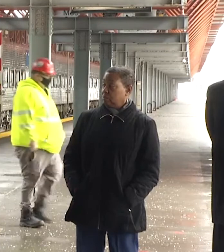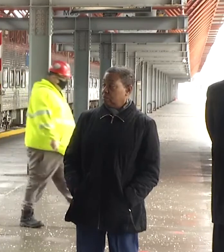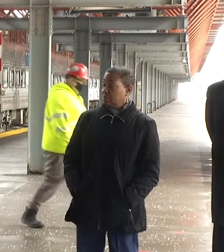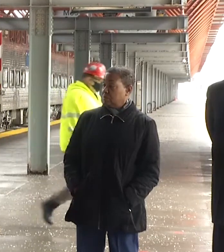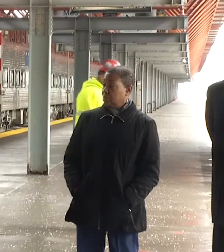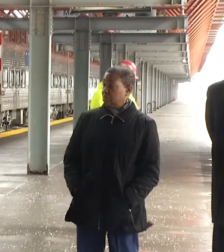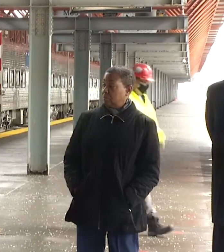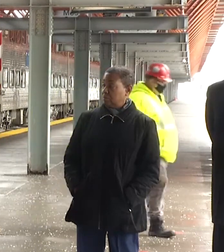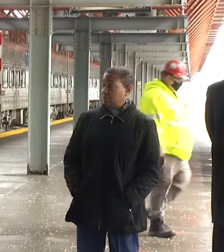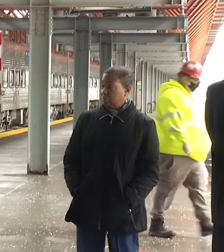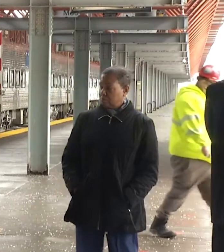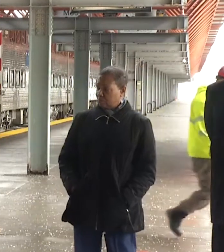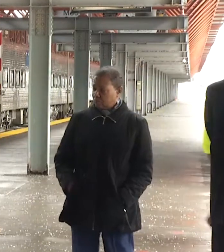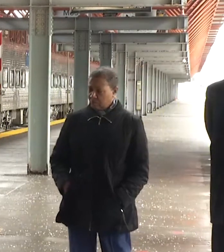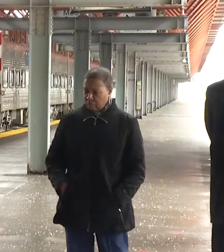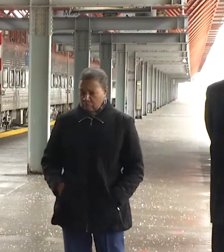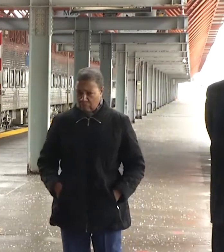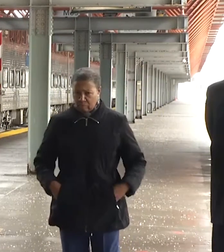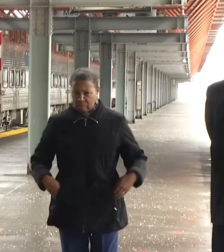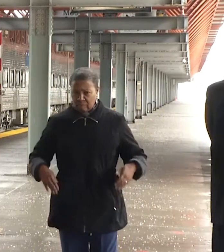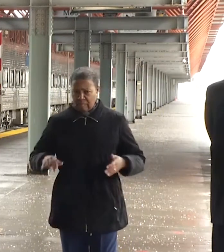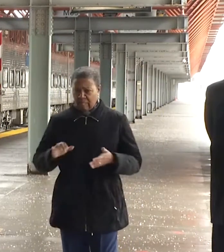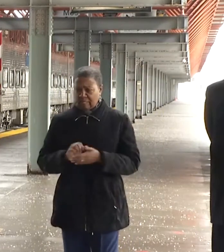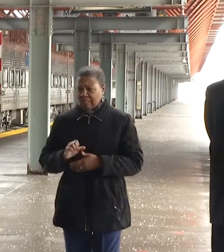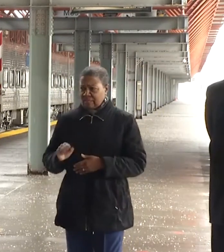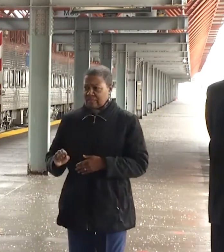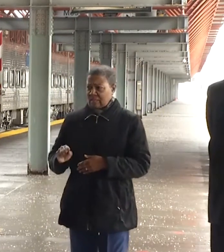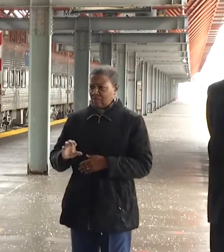That's on the South Chicago branch.